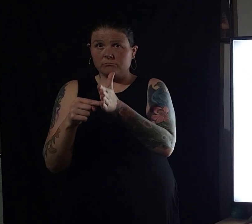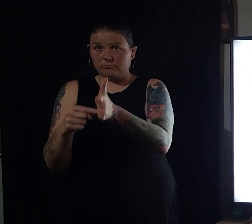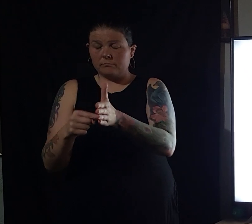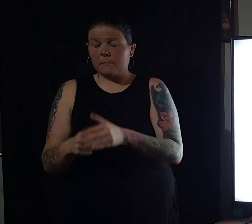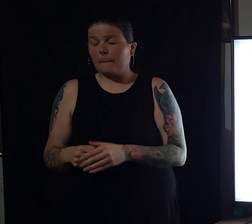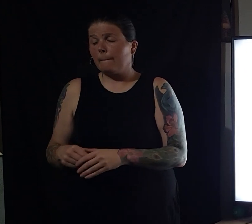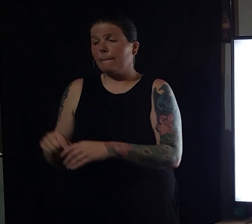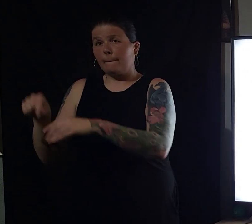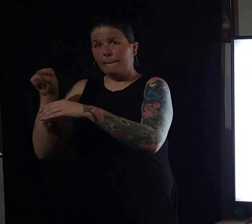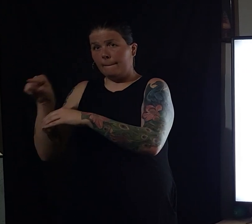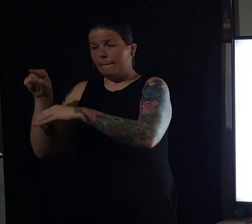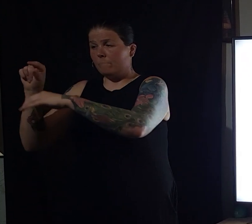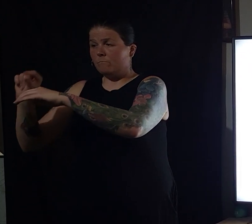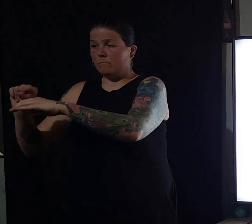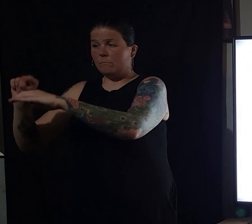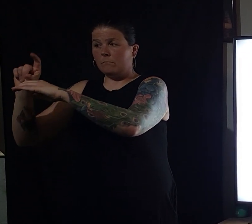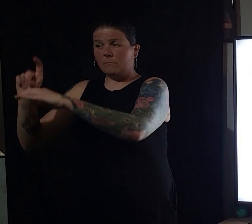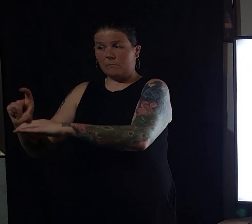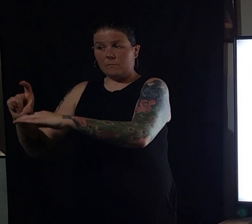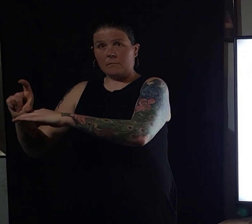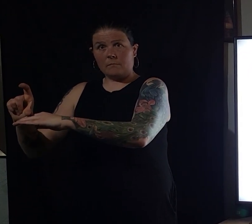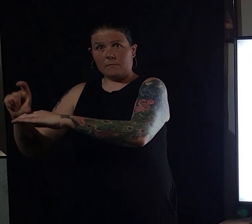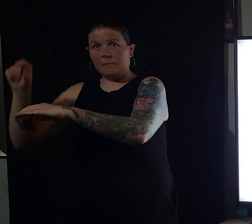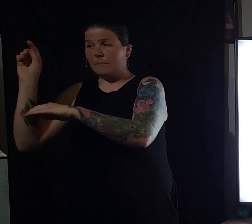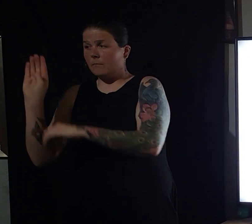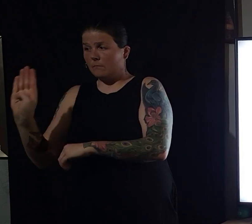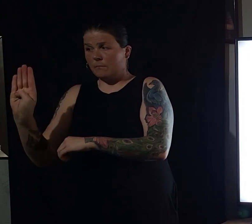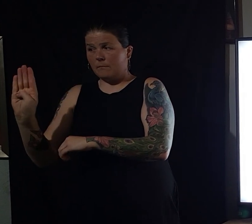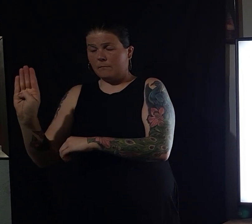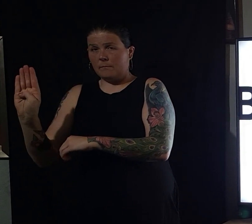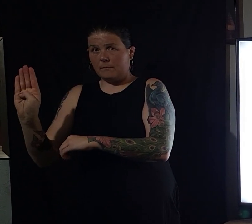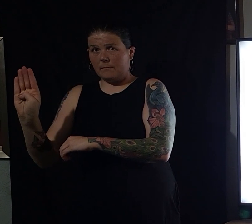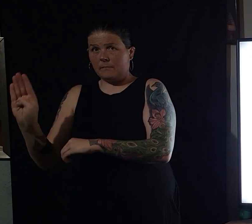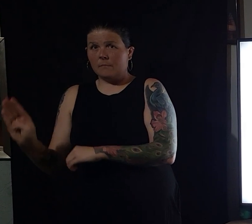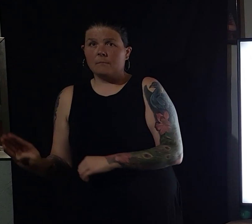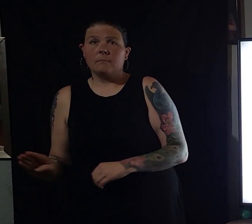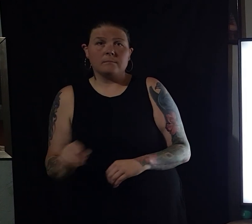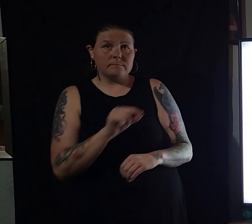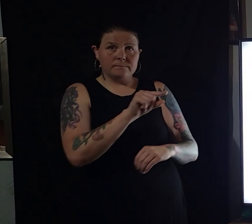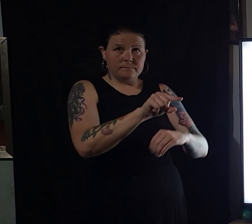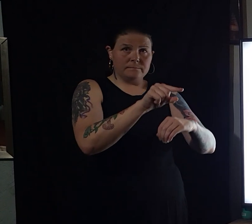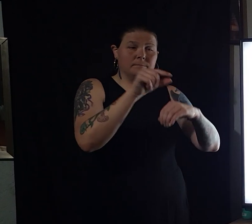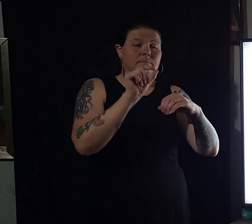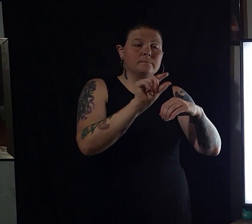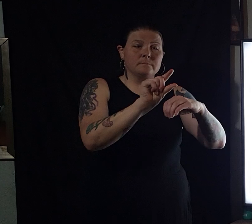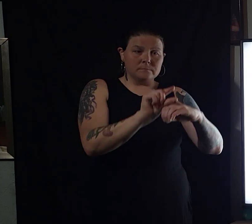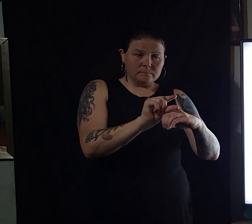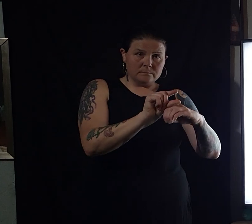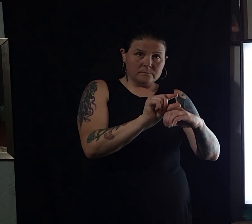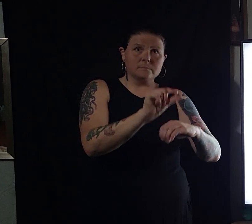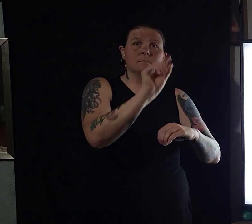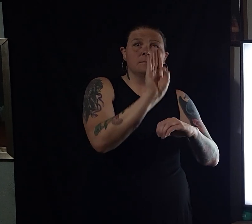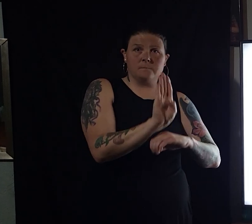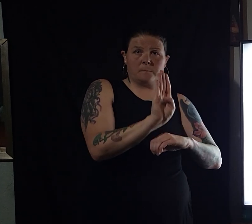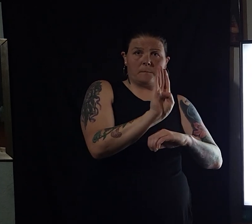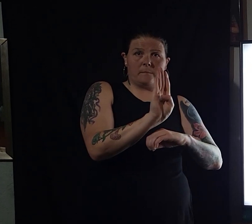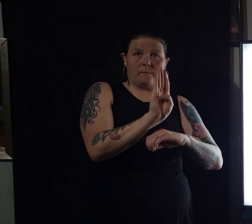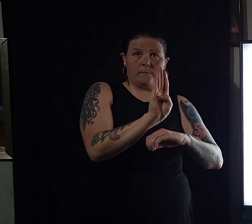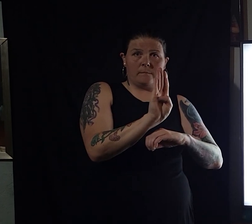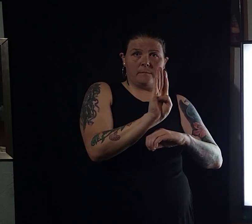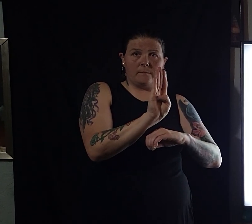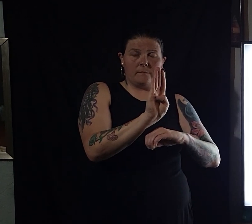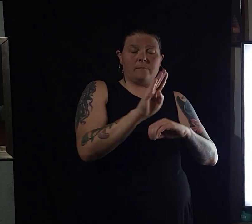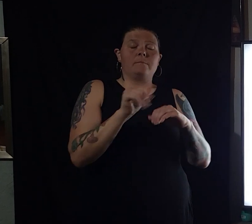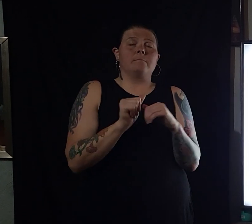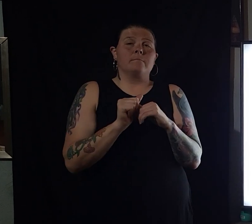Let's look at the letter B. Here is the capital letter B, and here is the lowercase